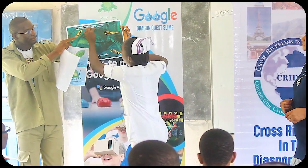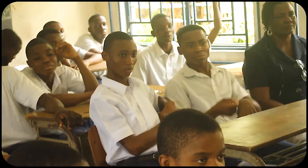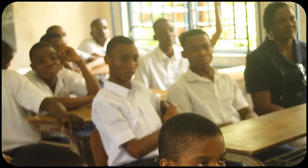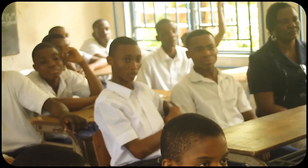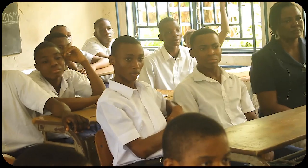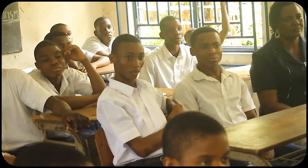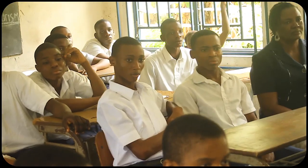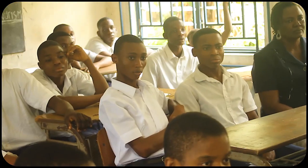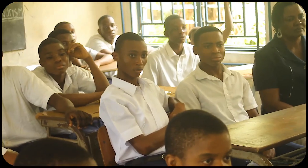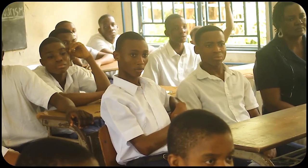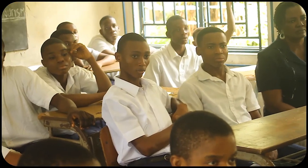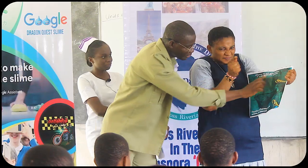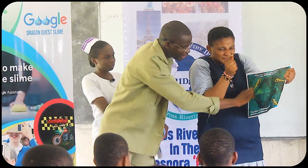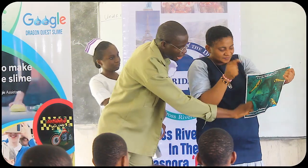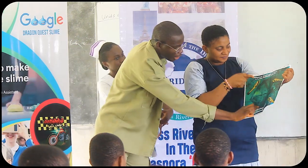Here.